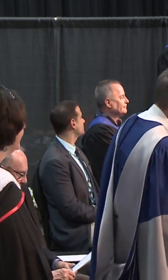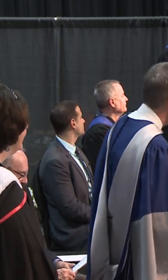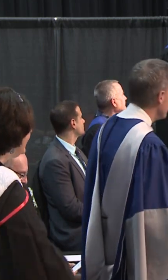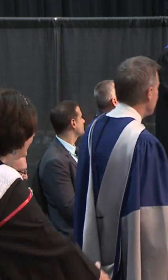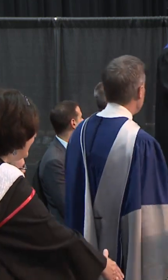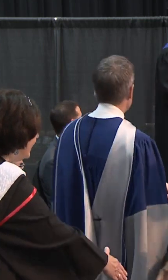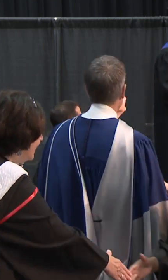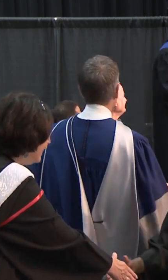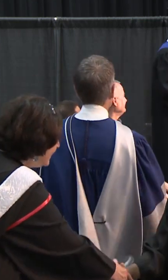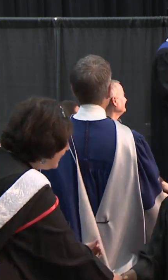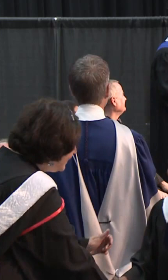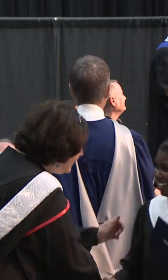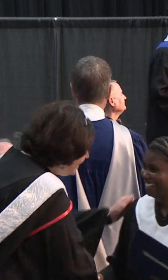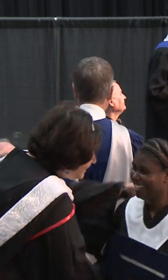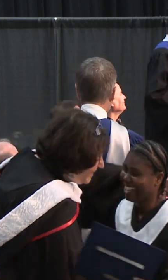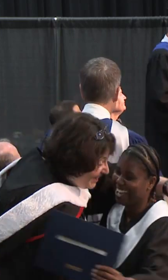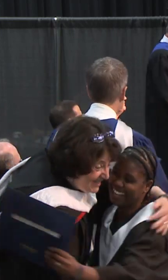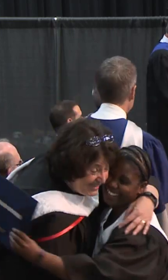Terry Johnson.